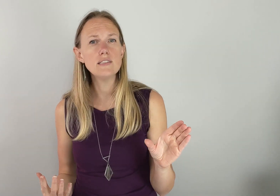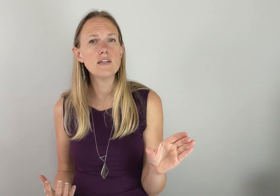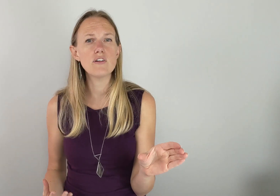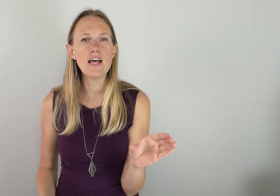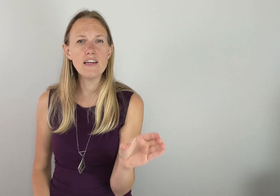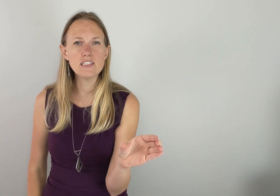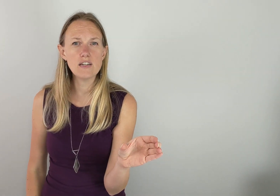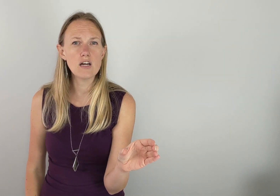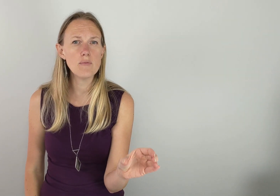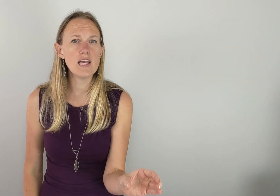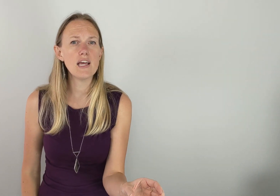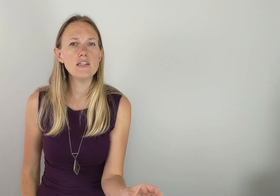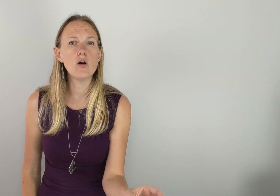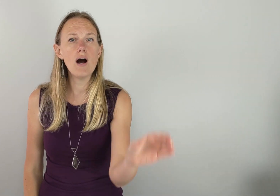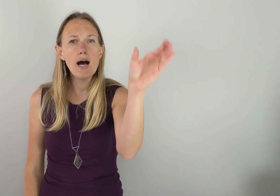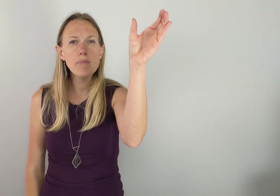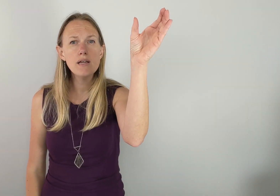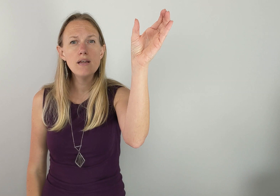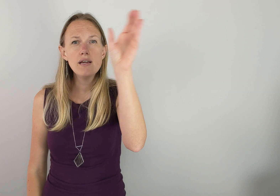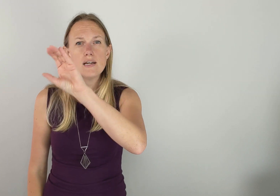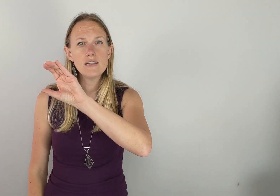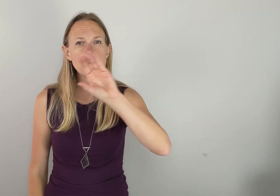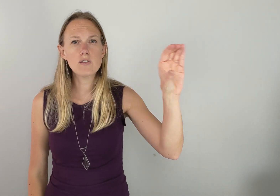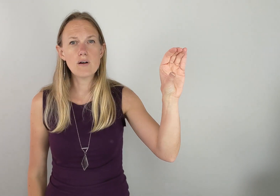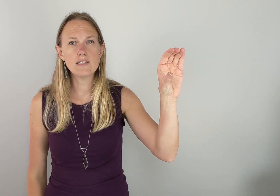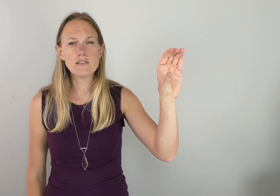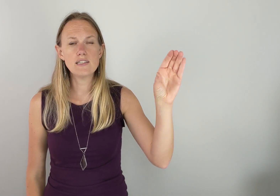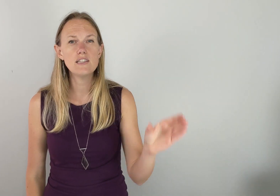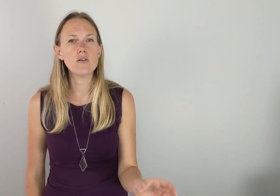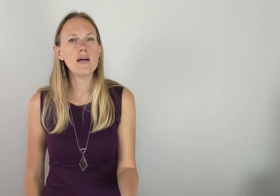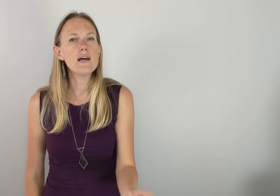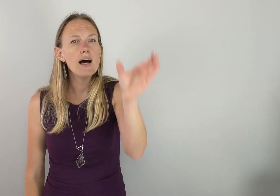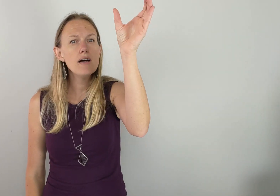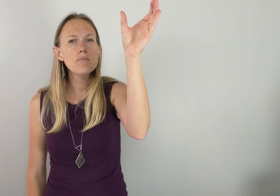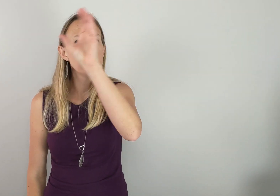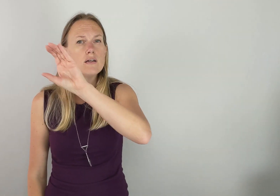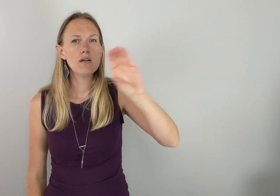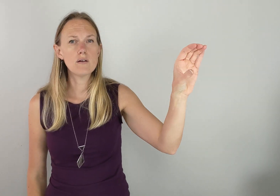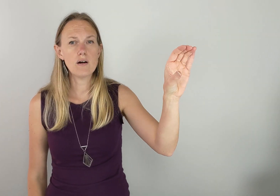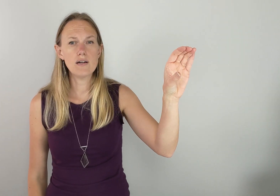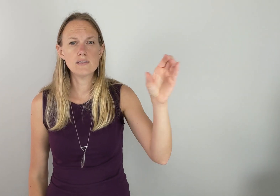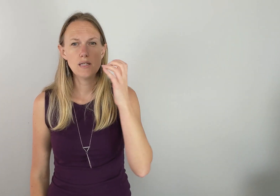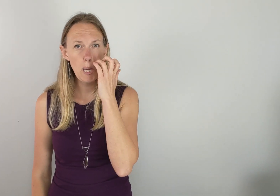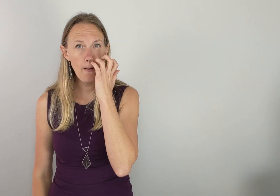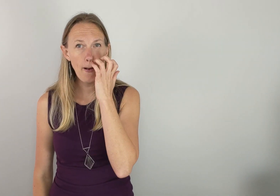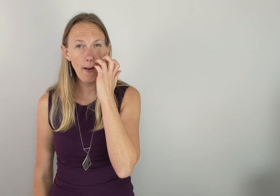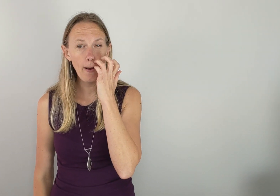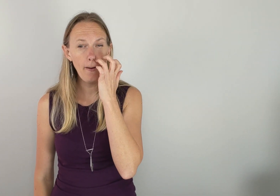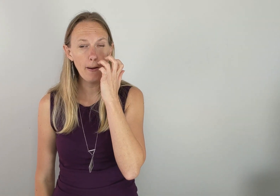cross, and for that you take your dominant hand, you go up, and then you do the cross the other way. Up, cross, okay? Oh, I'm